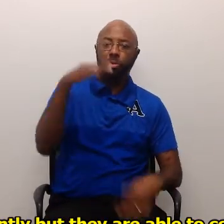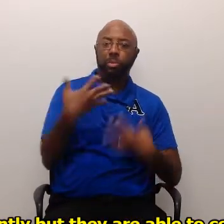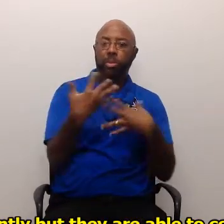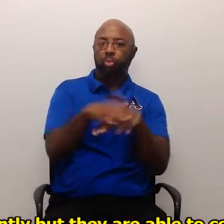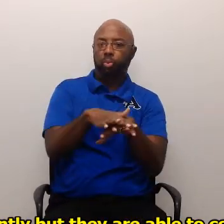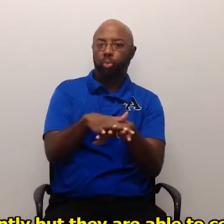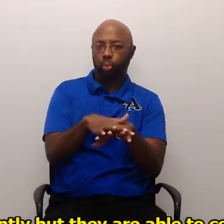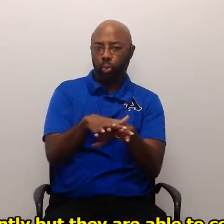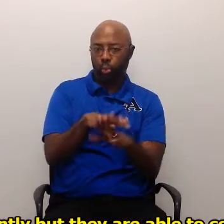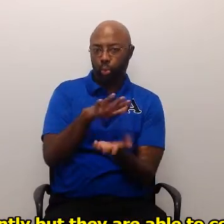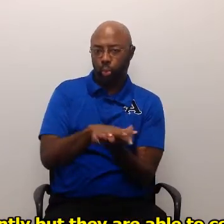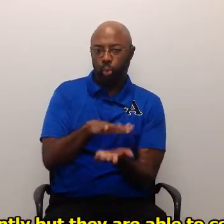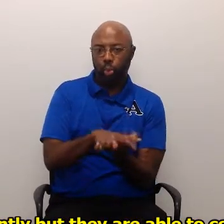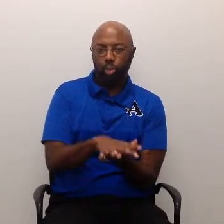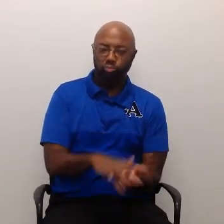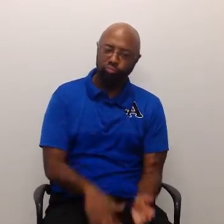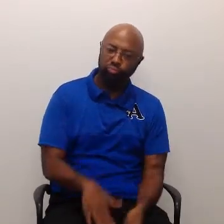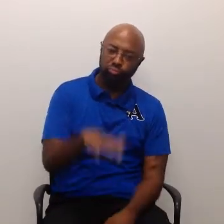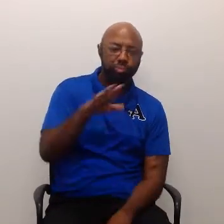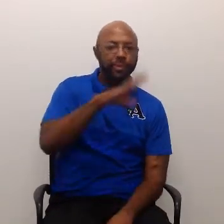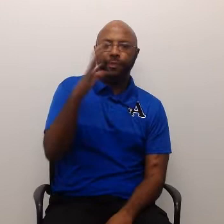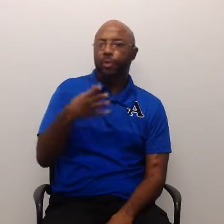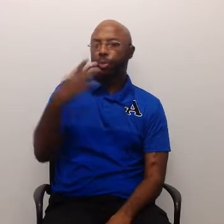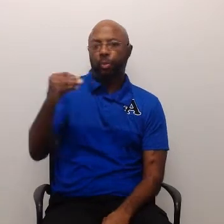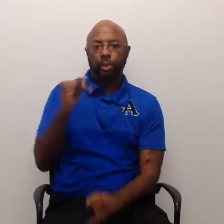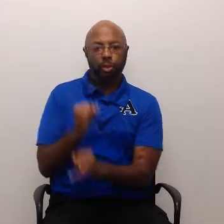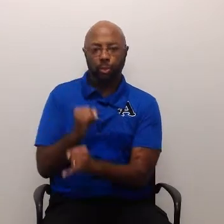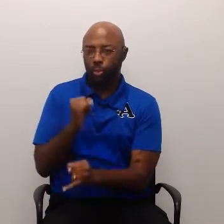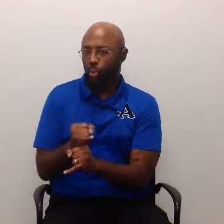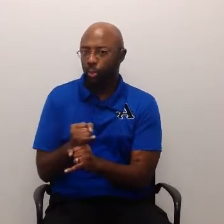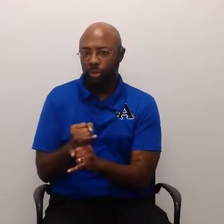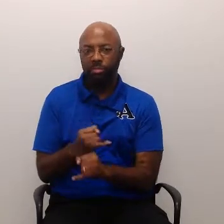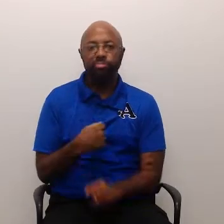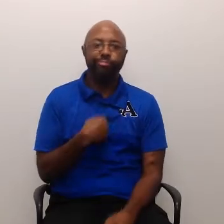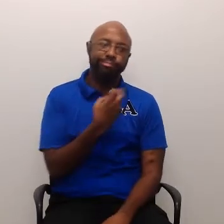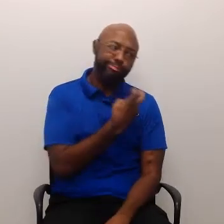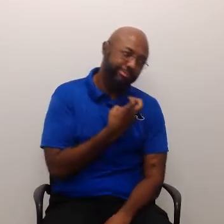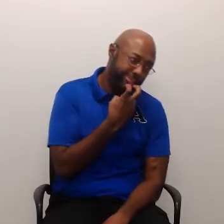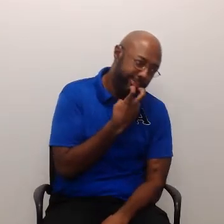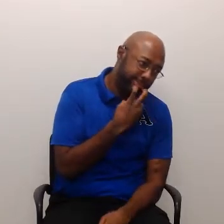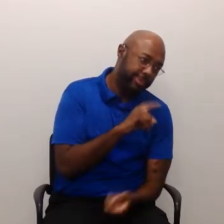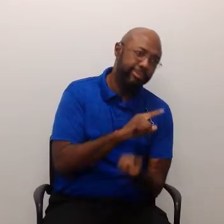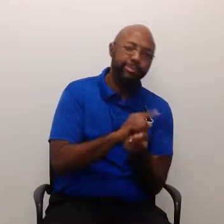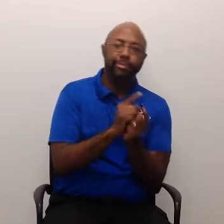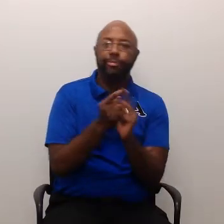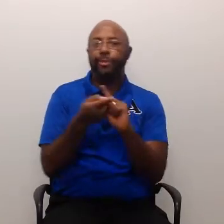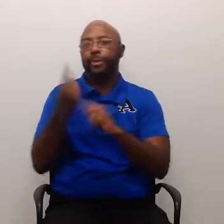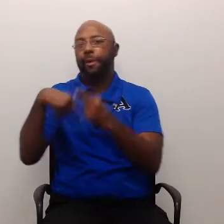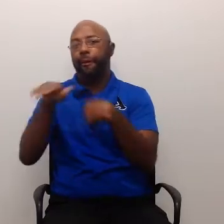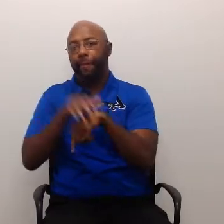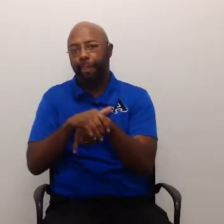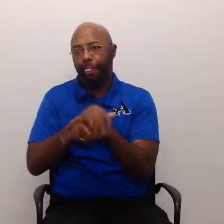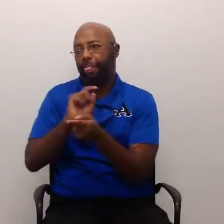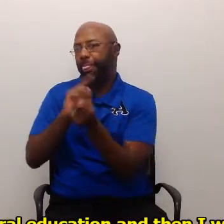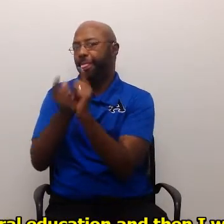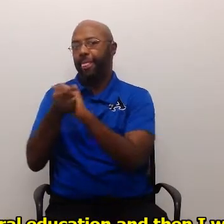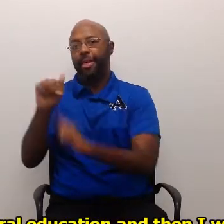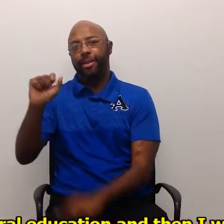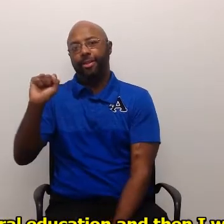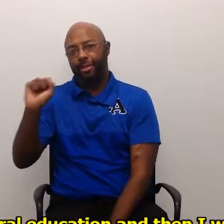able to communicate with me. I was mainstreamed. I never went to a school for the deaf. I started out